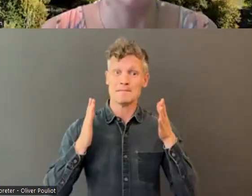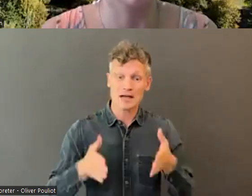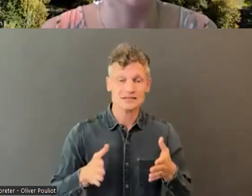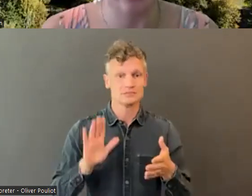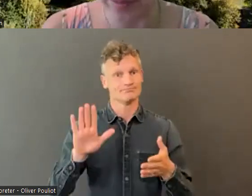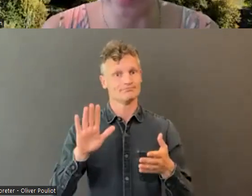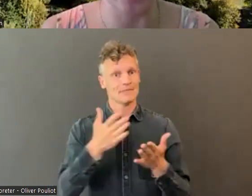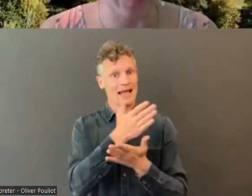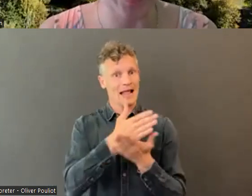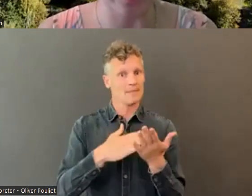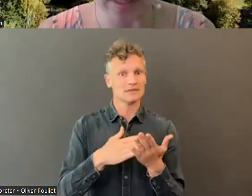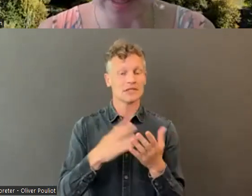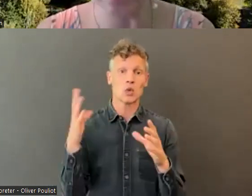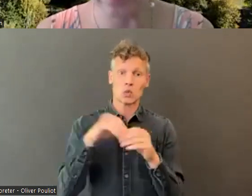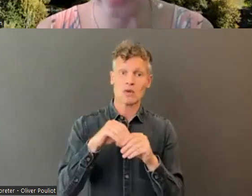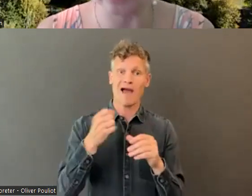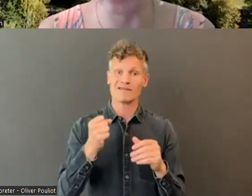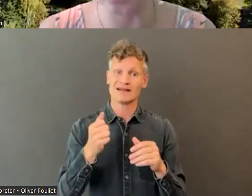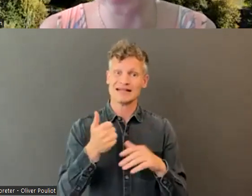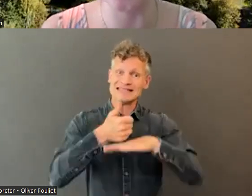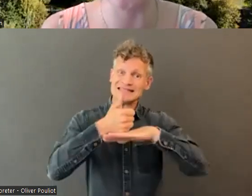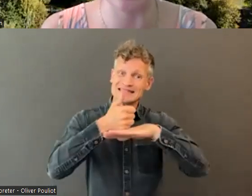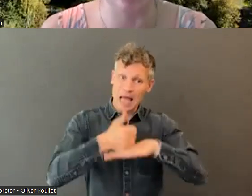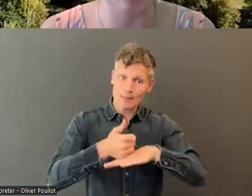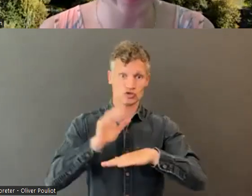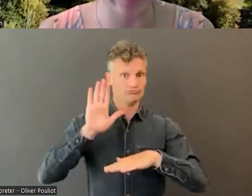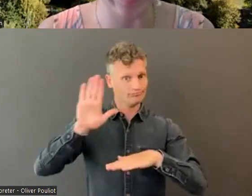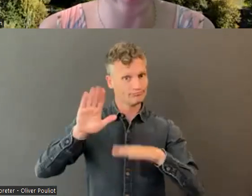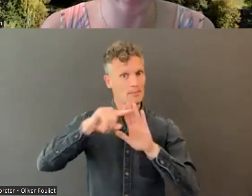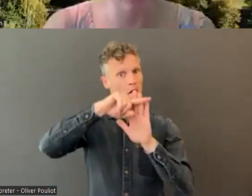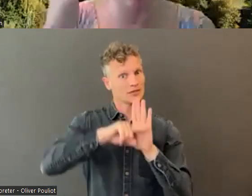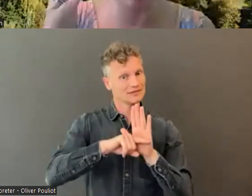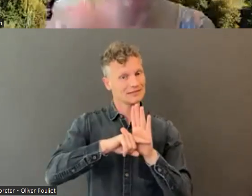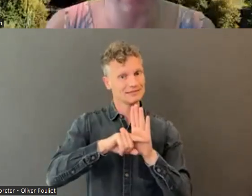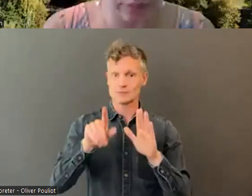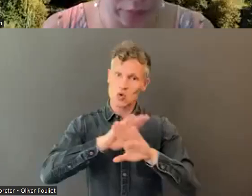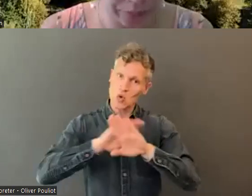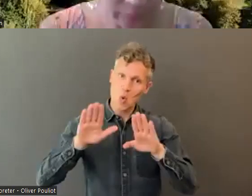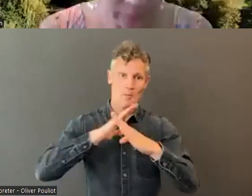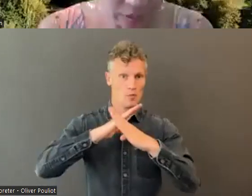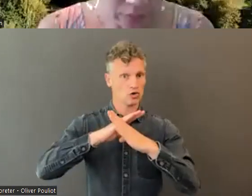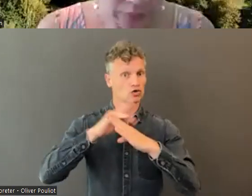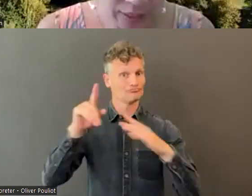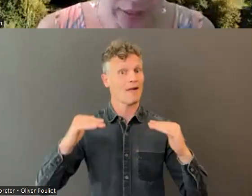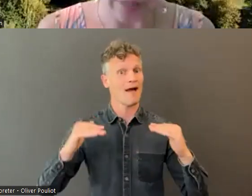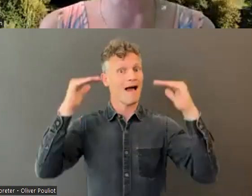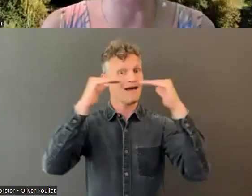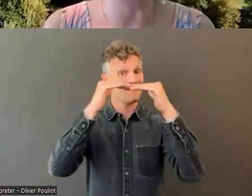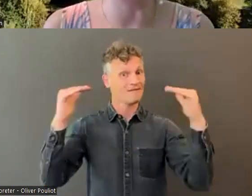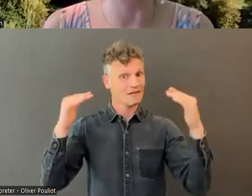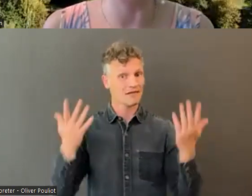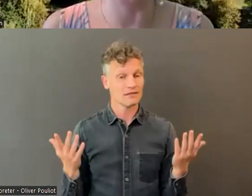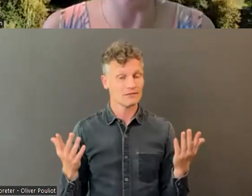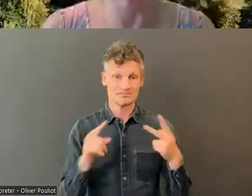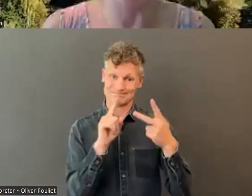elements include that there is an established policy, that your procurement does not create barriers. So this really helps from the high level. We second have the fact